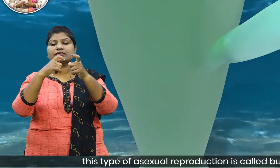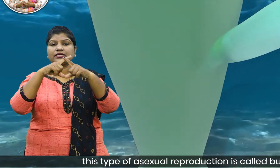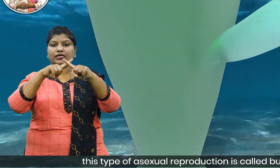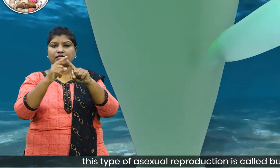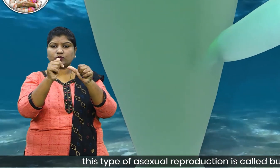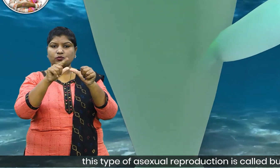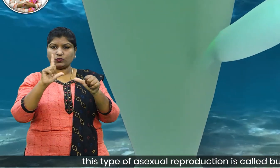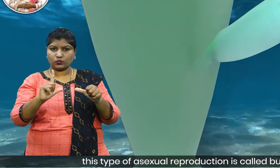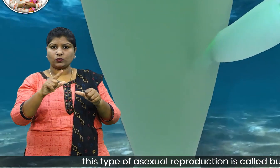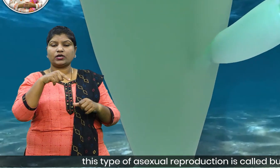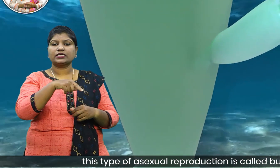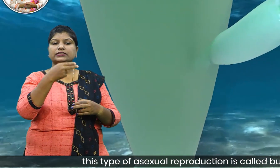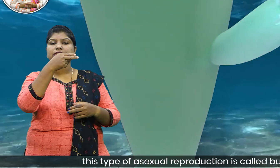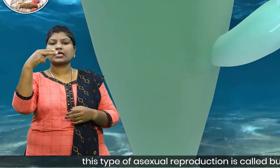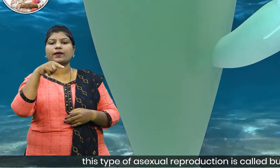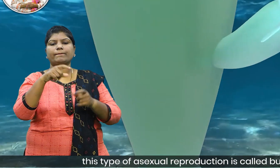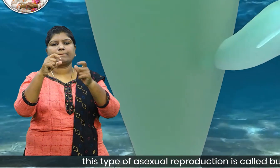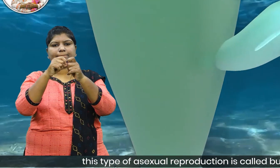reproduction is called budding.